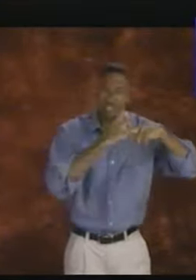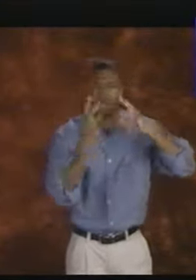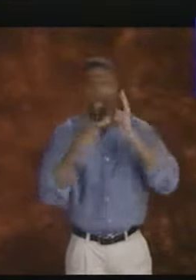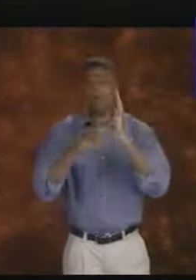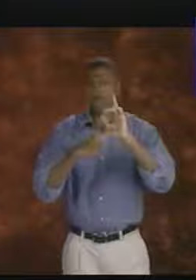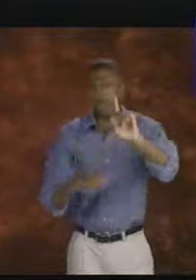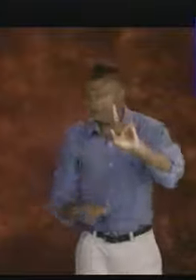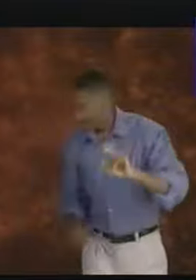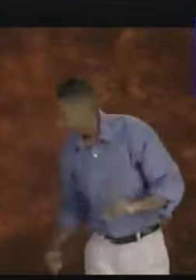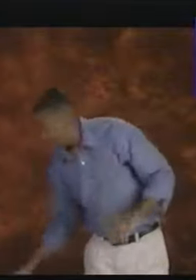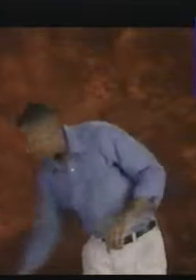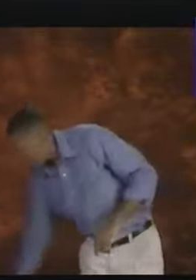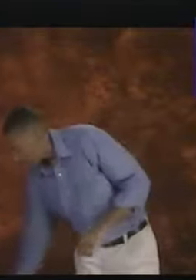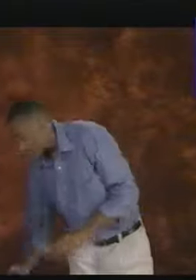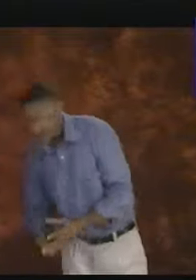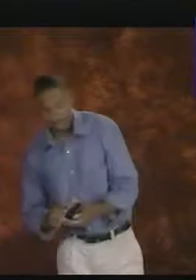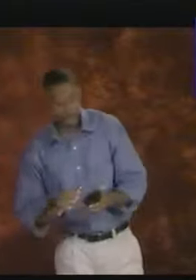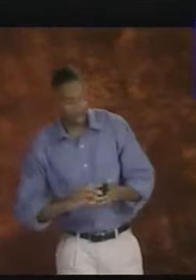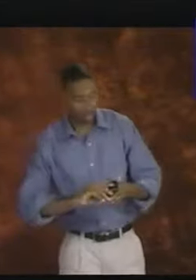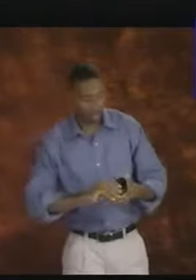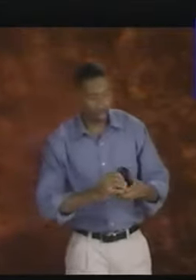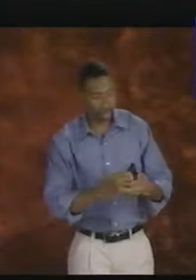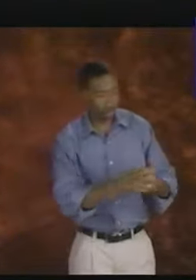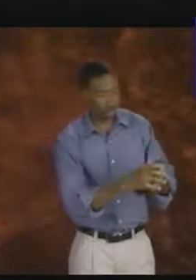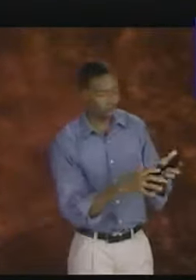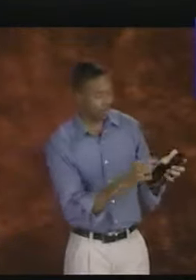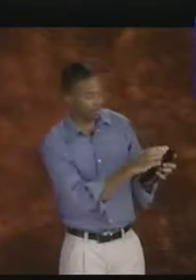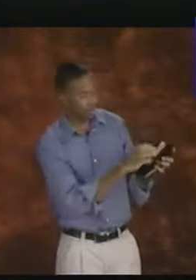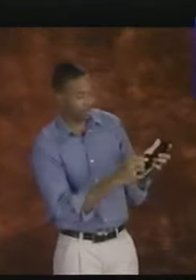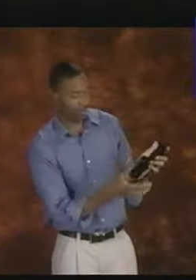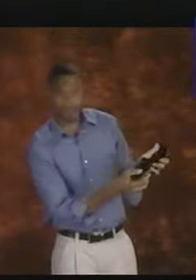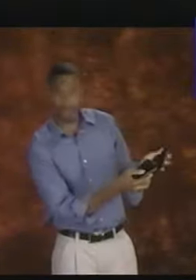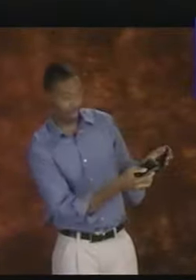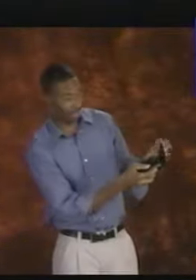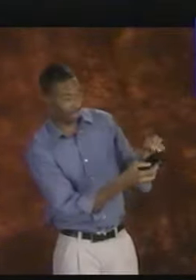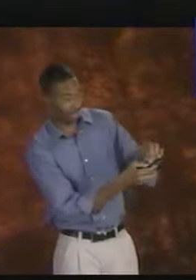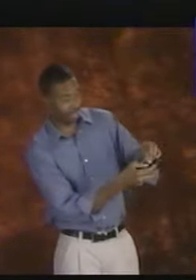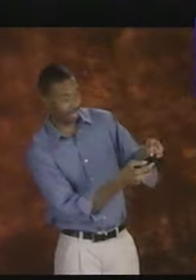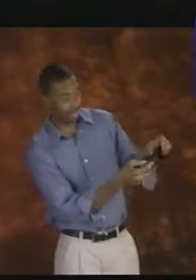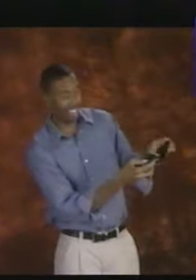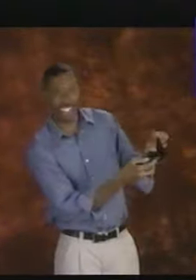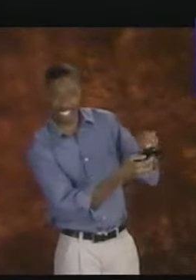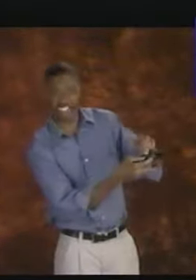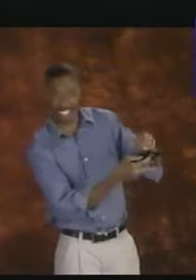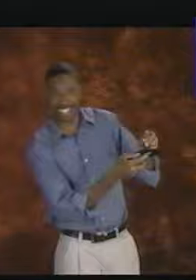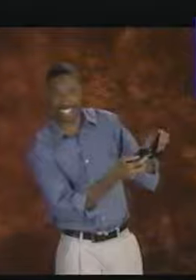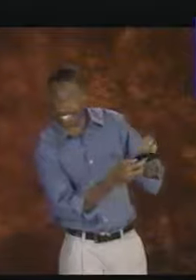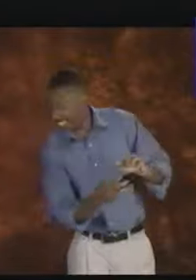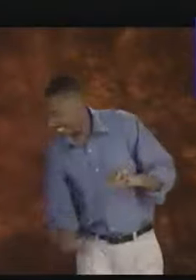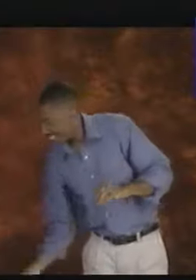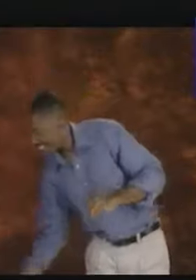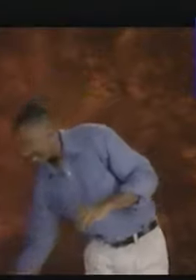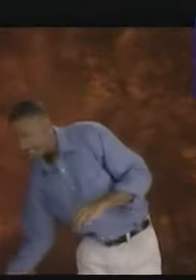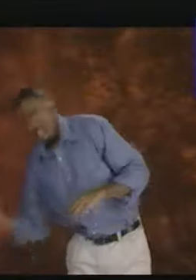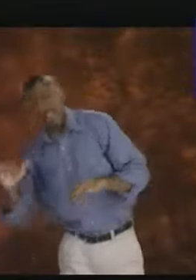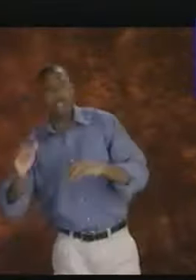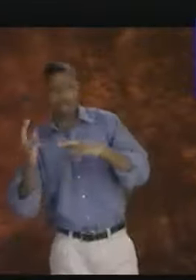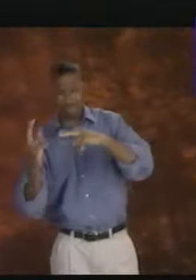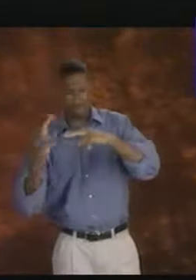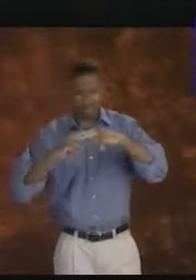Then they invented the airplane. Another example is Velcro. Like I have here on my wallet, you see how the Velcro helps